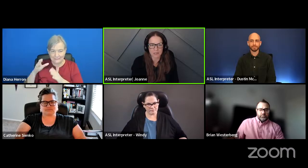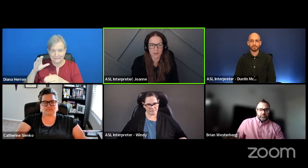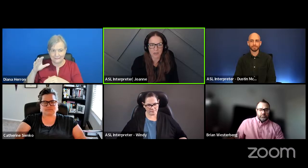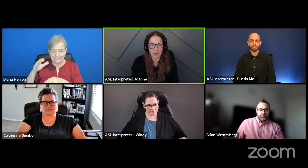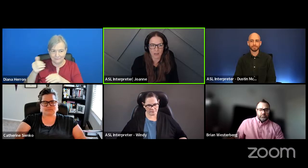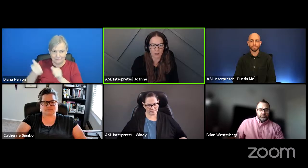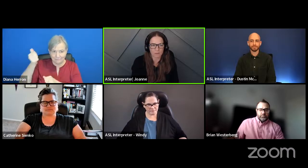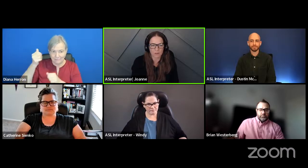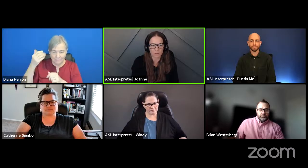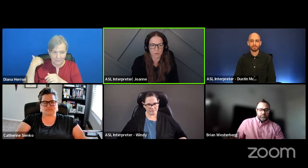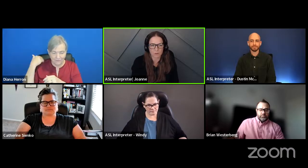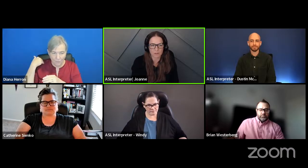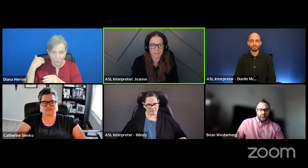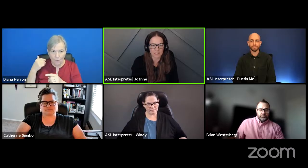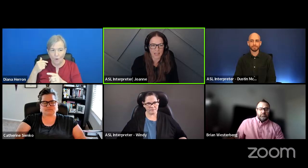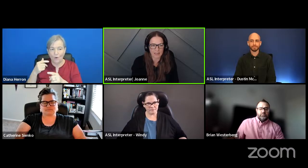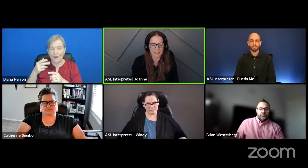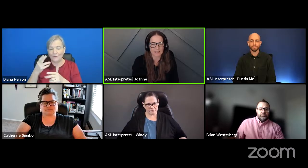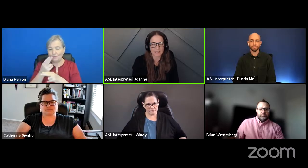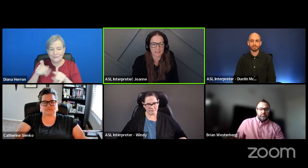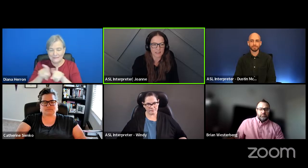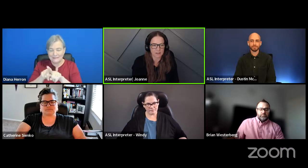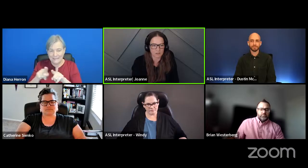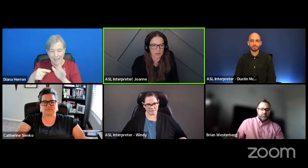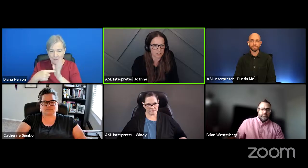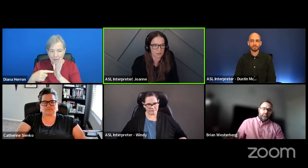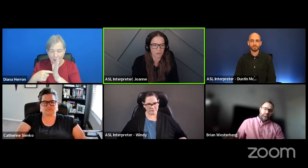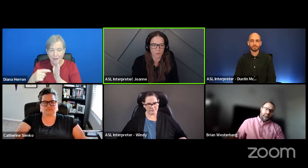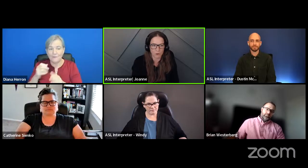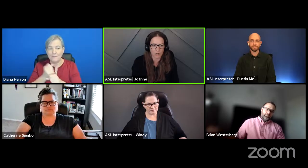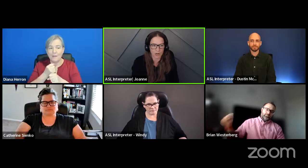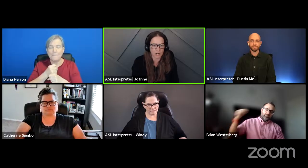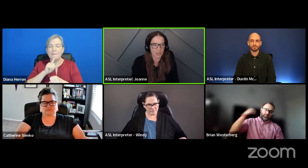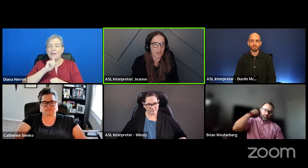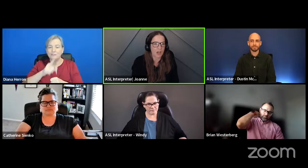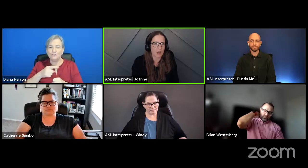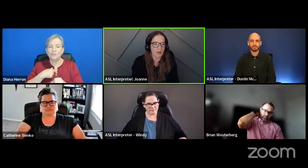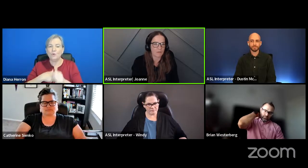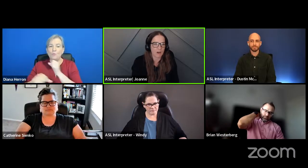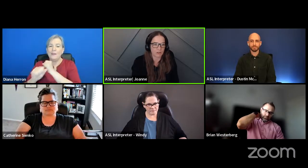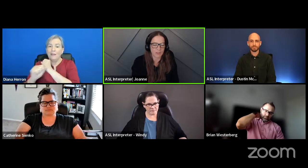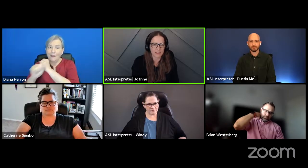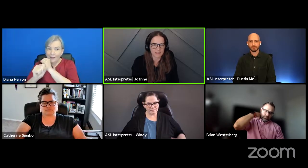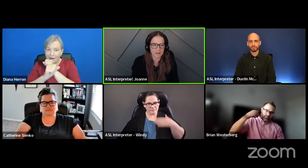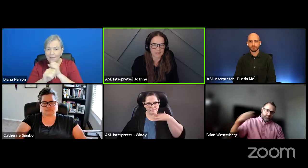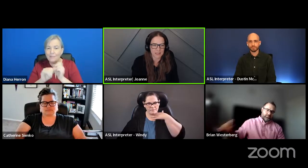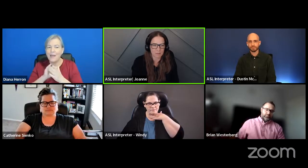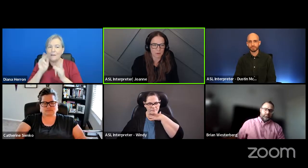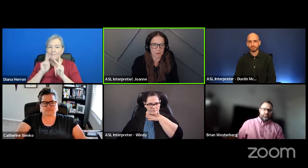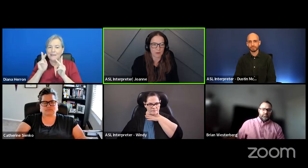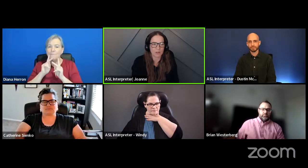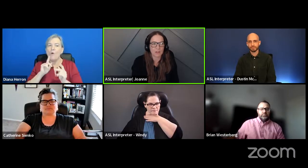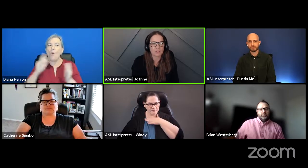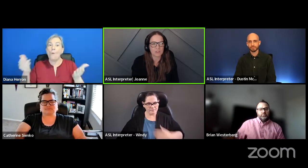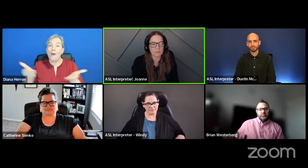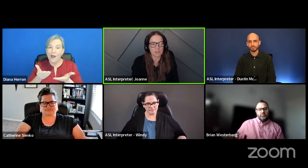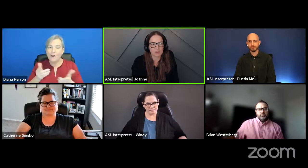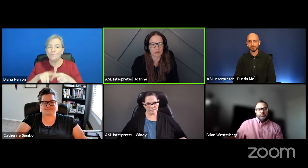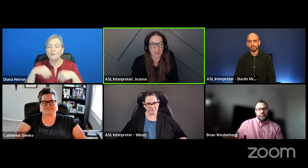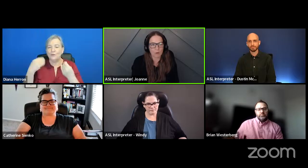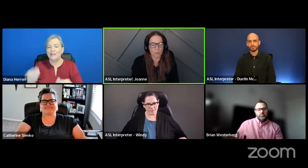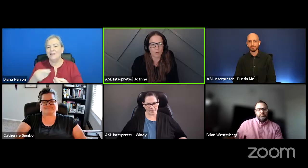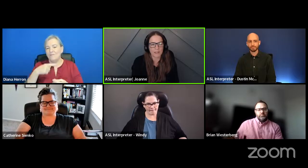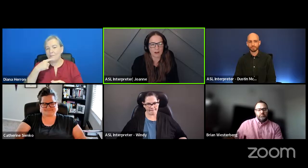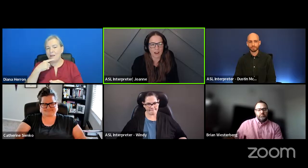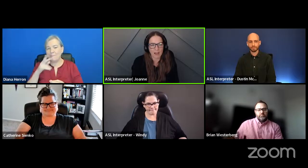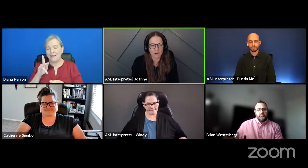attempt to select an executive director before, follow that same example. Just make